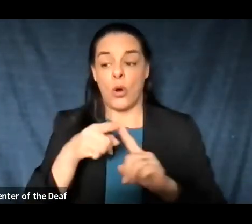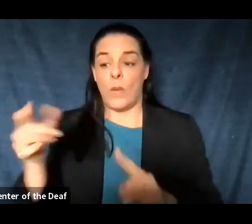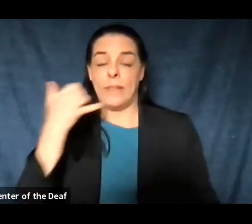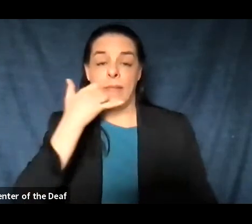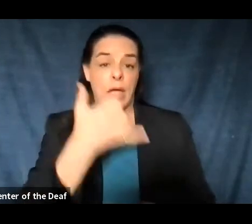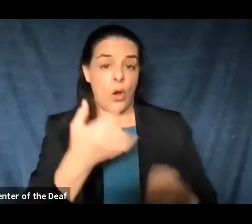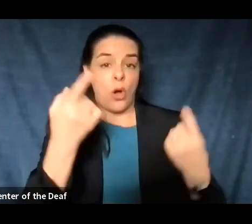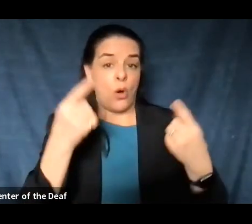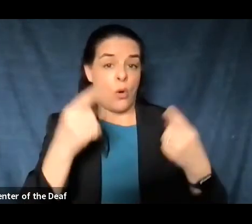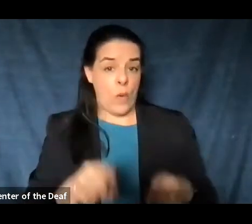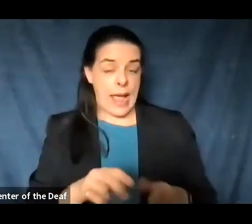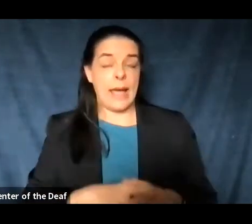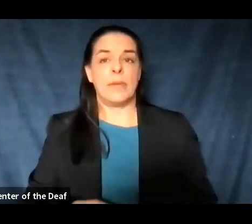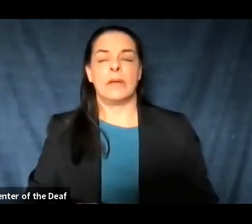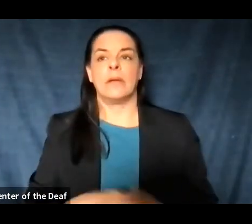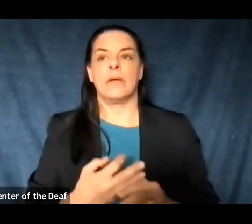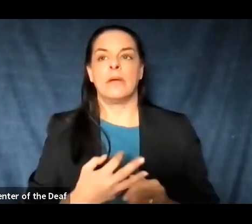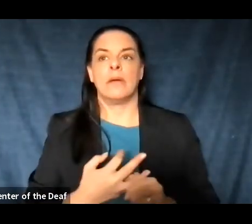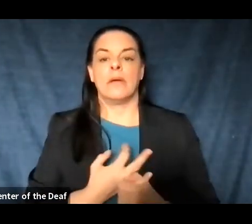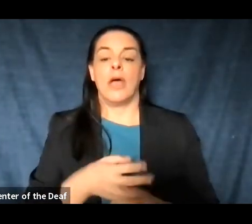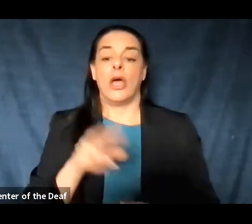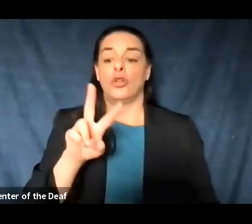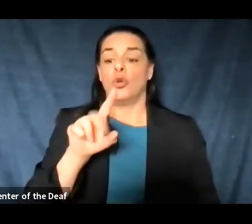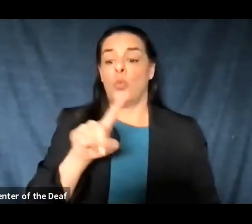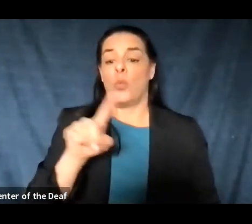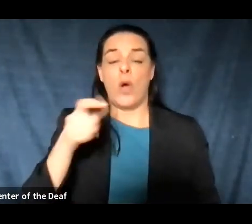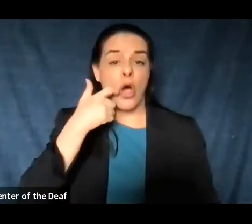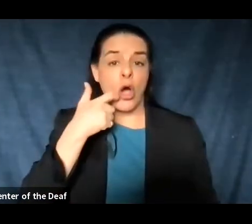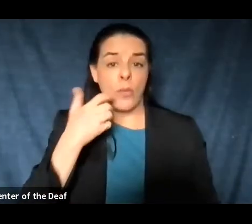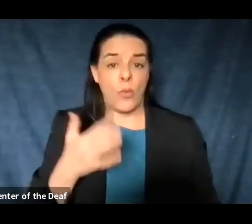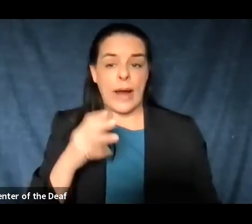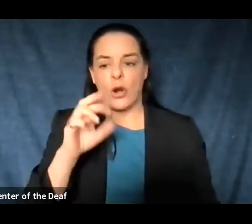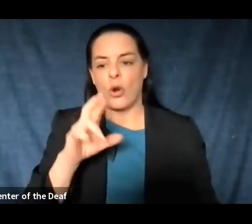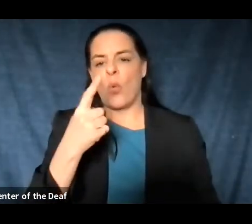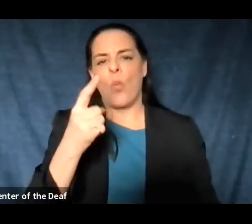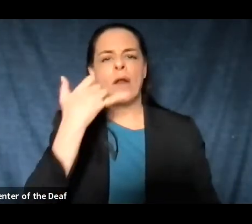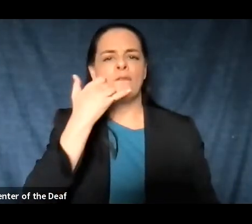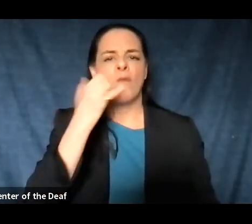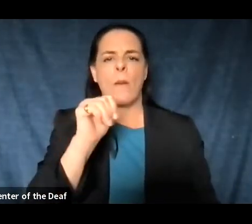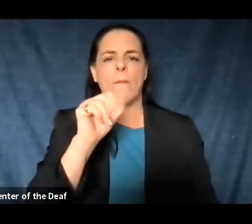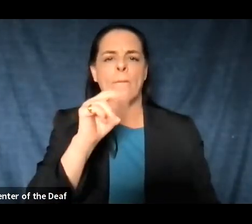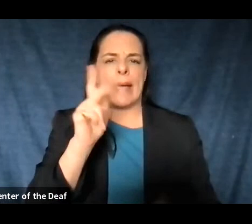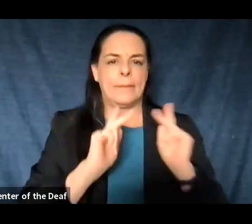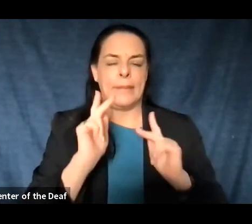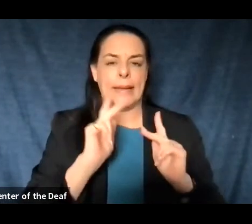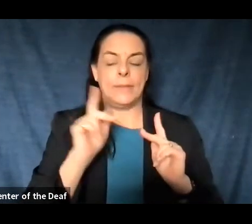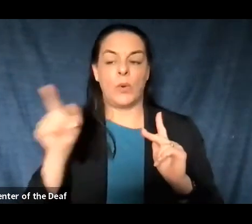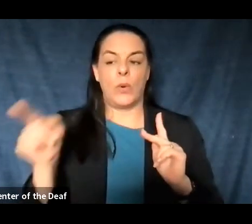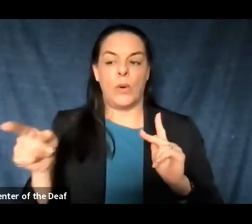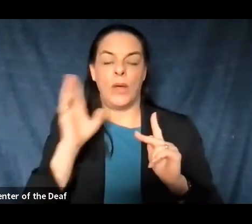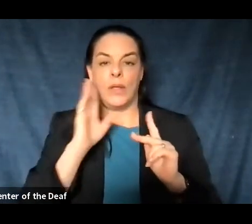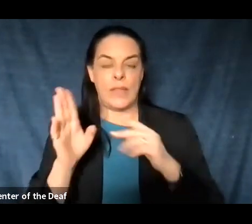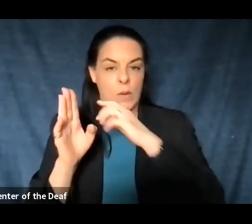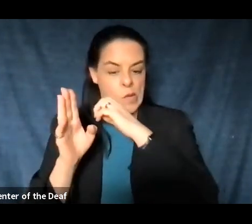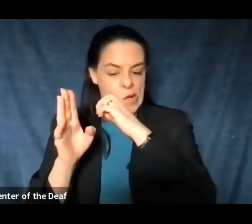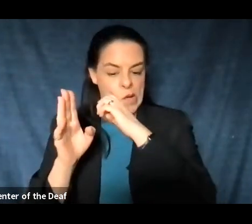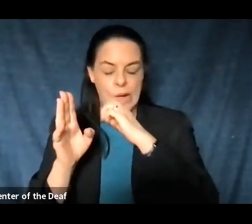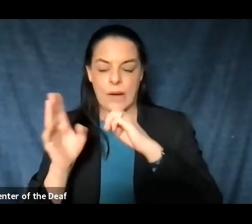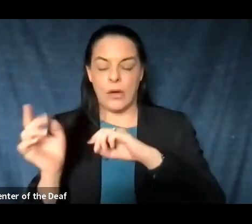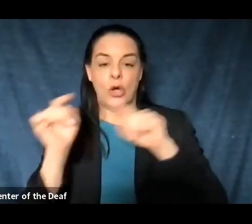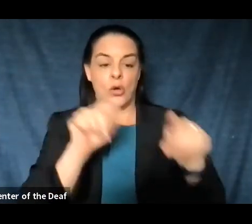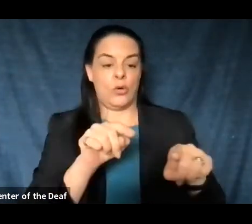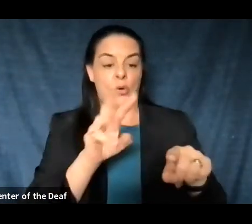is either a 211 operator or one of our phone bank people will go to the